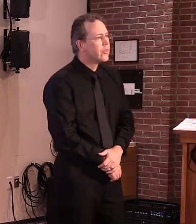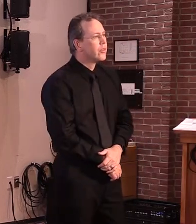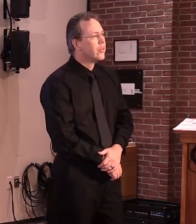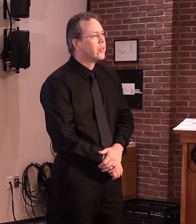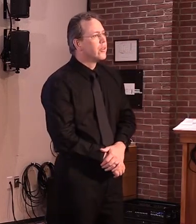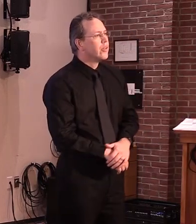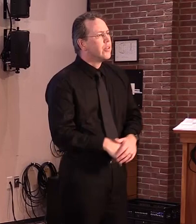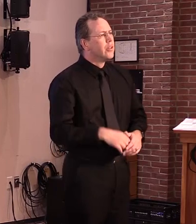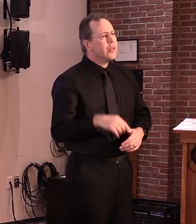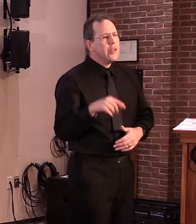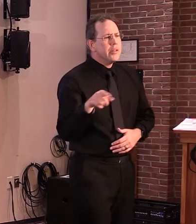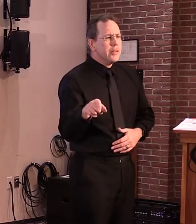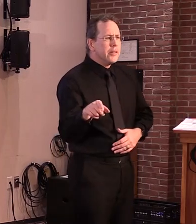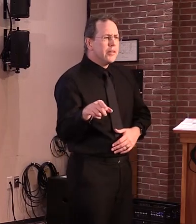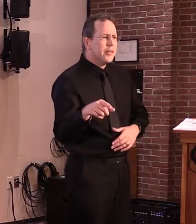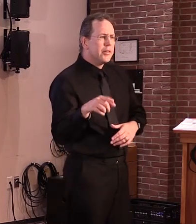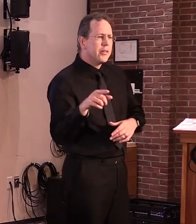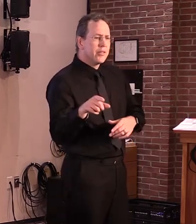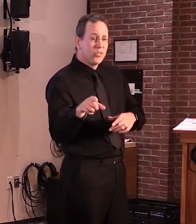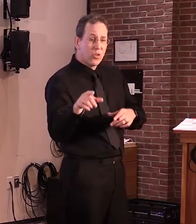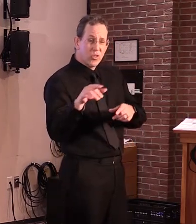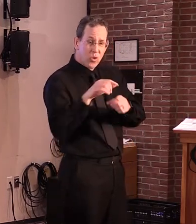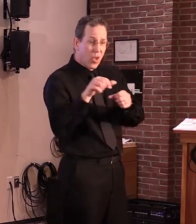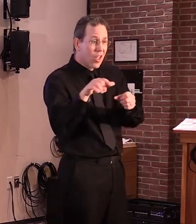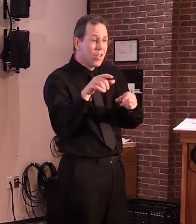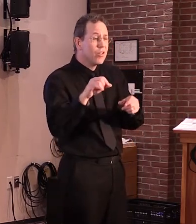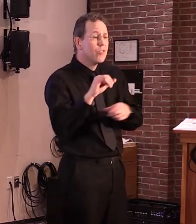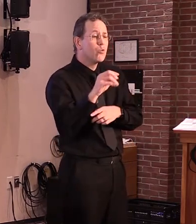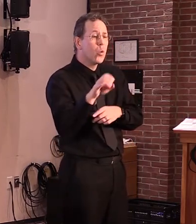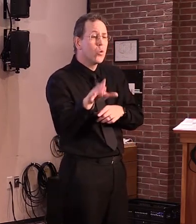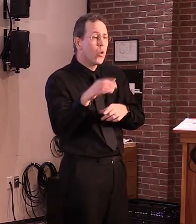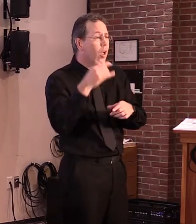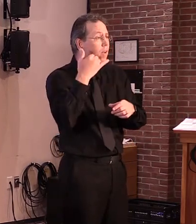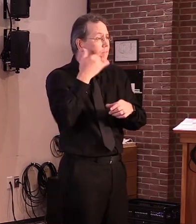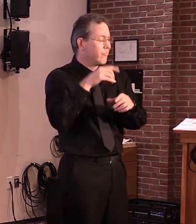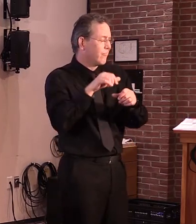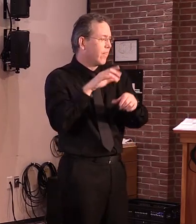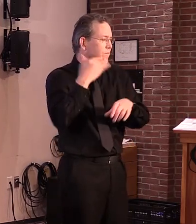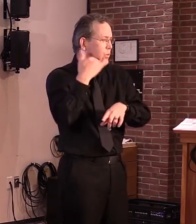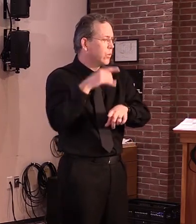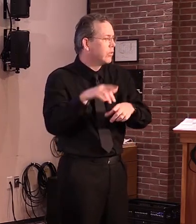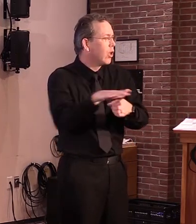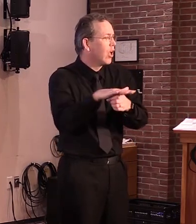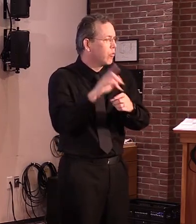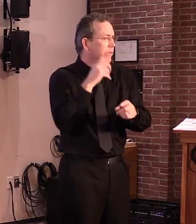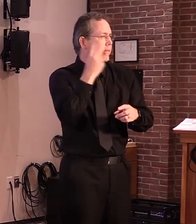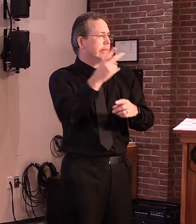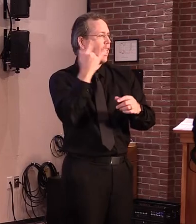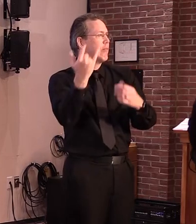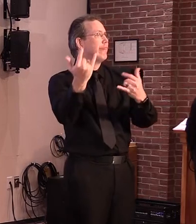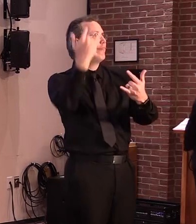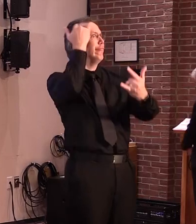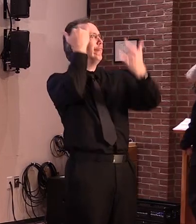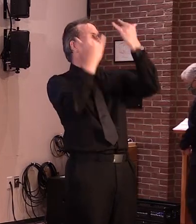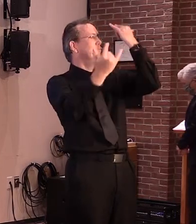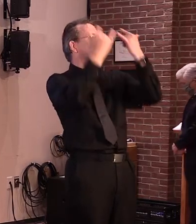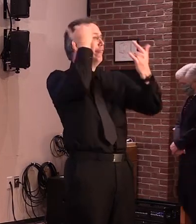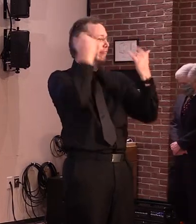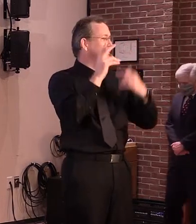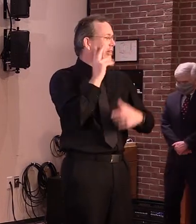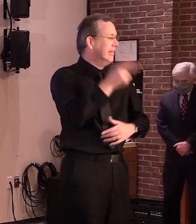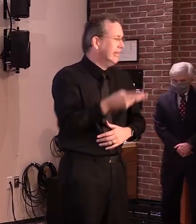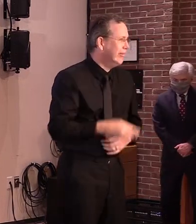in your area. To answer the rest of your question, again, I think